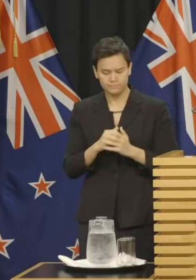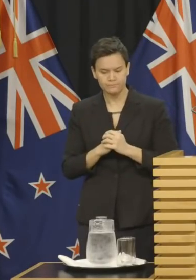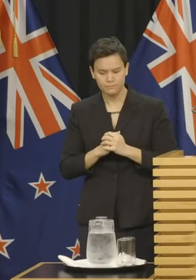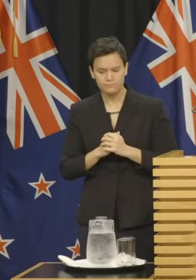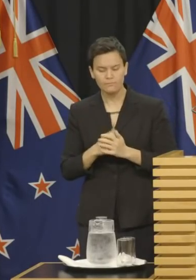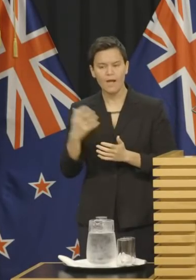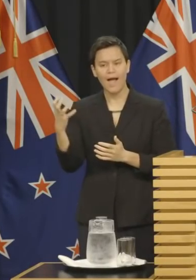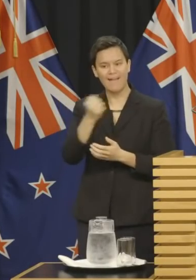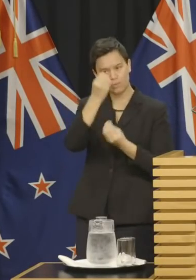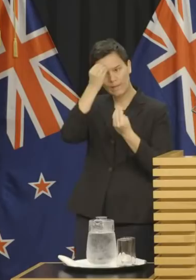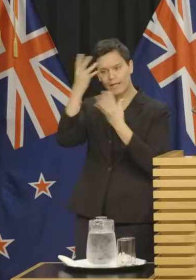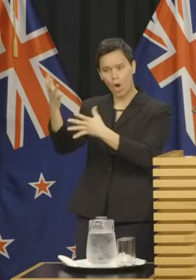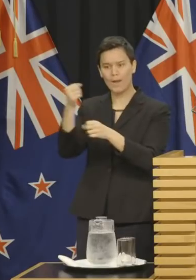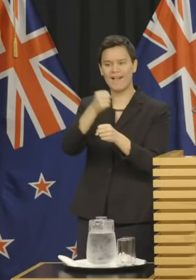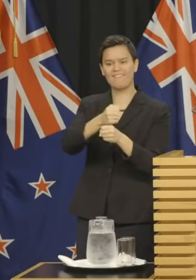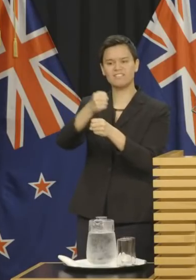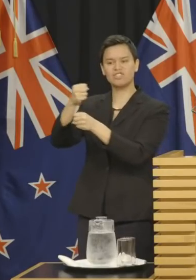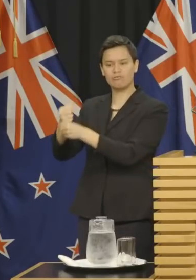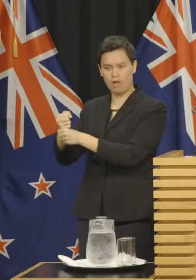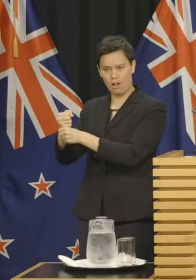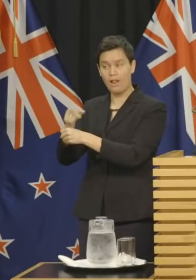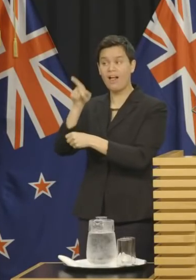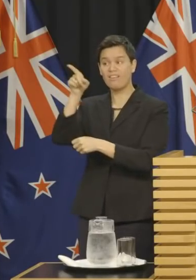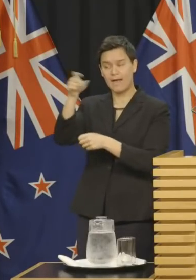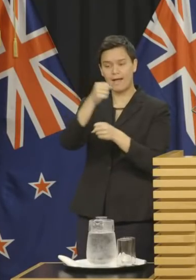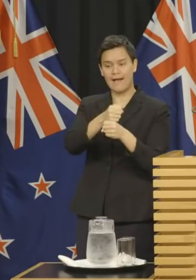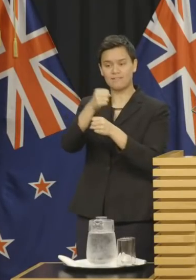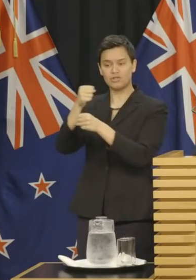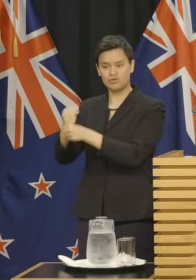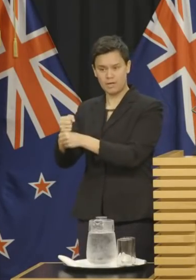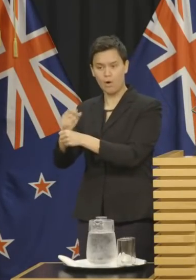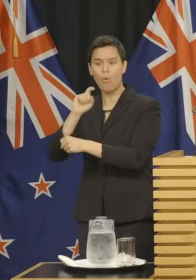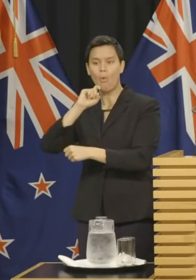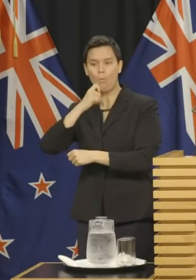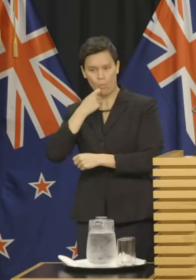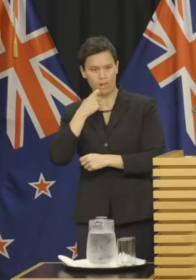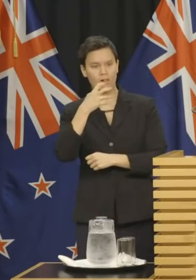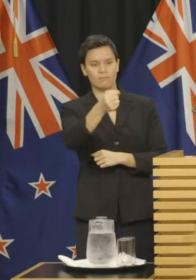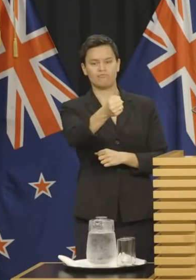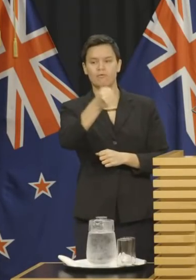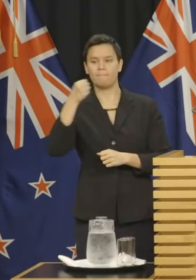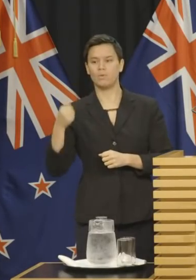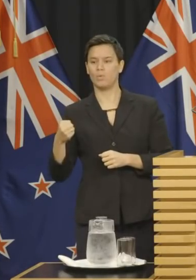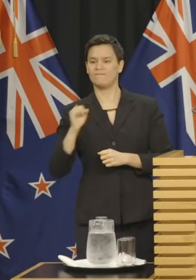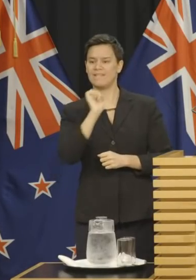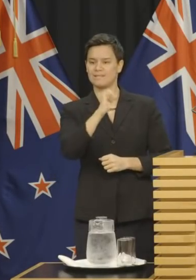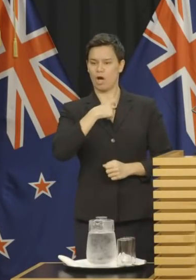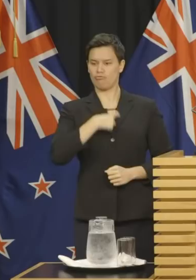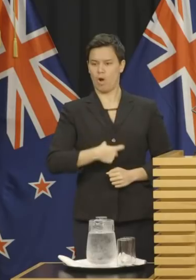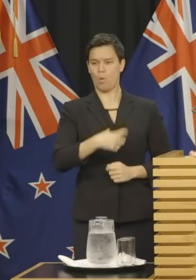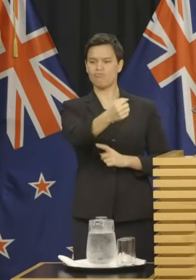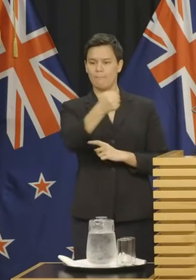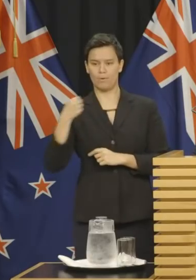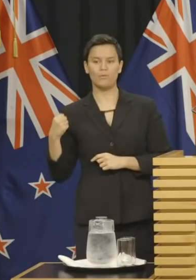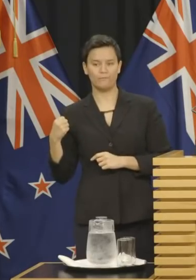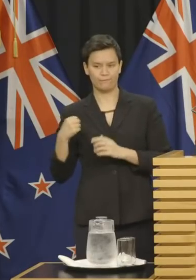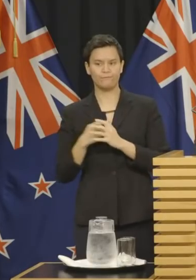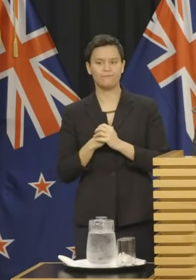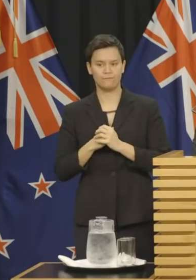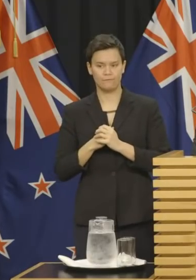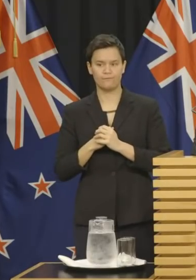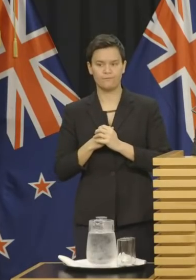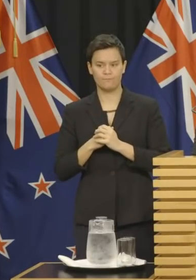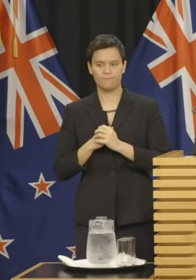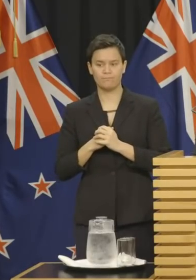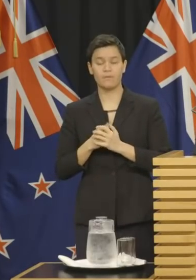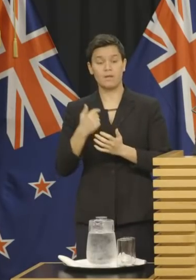inform the Governor General. Then she removes his warrant as a minister. When I discussed these